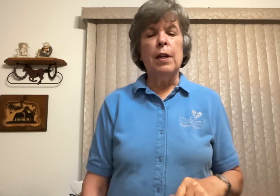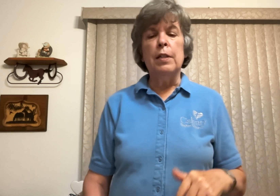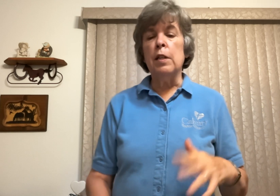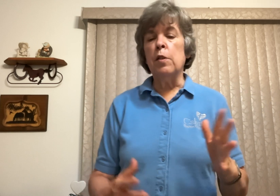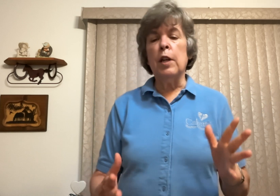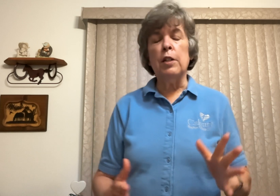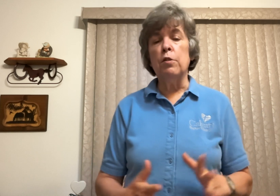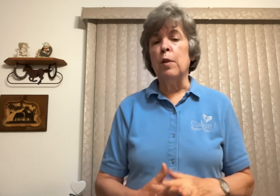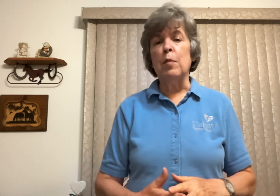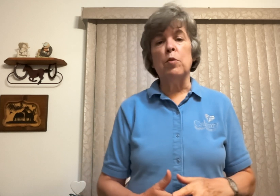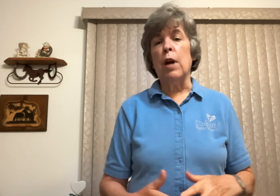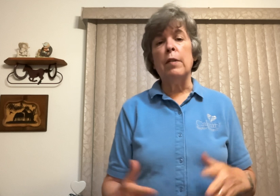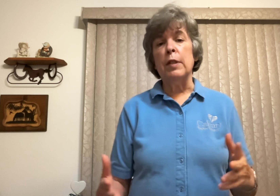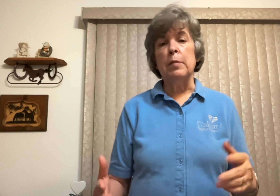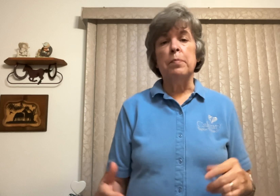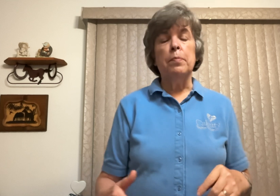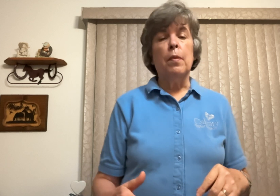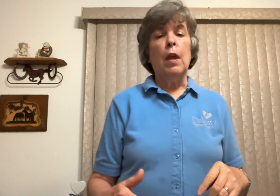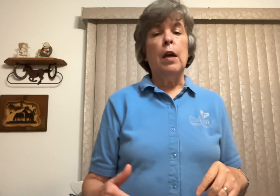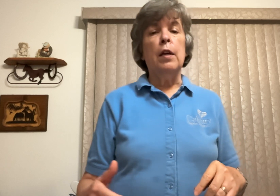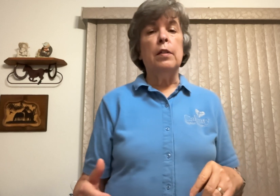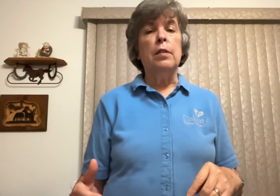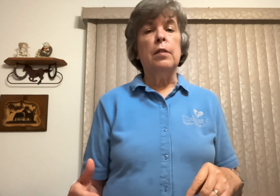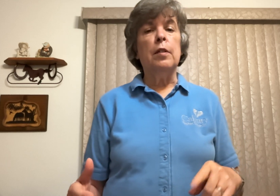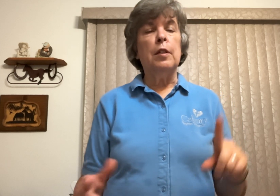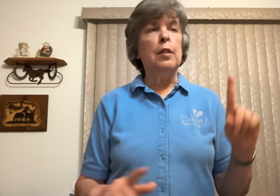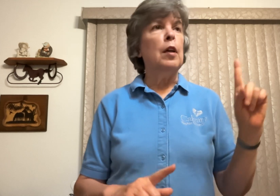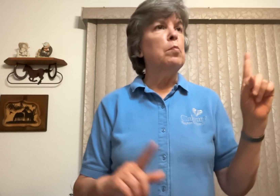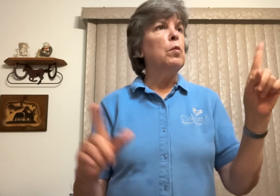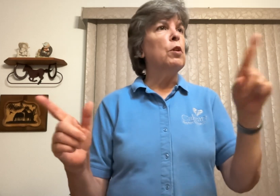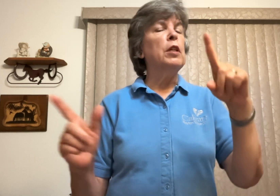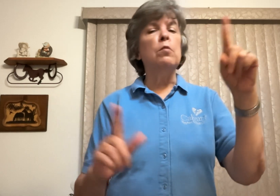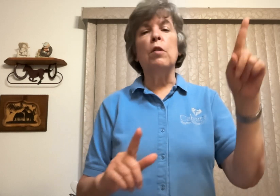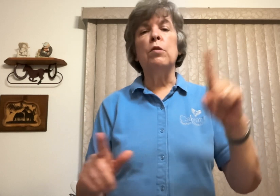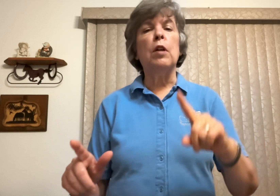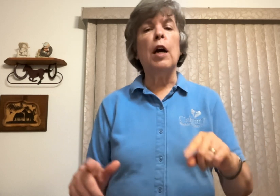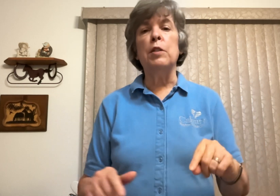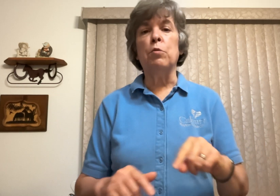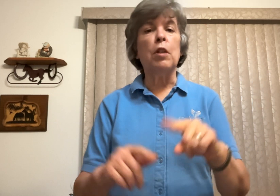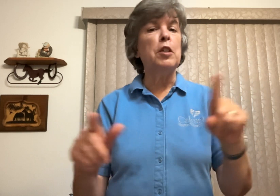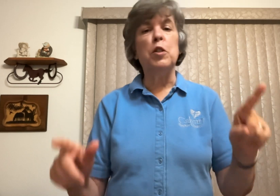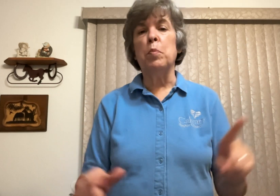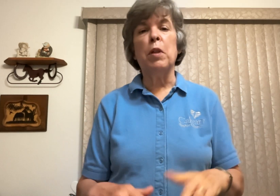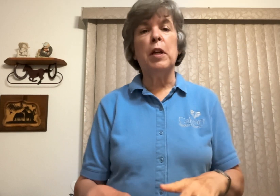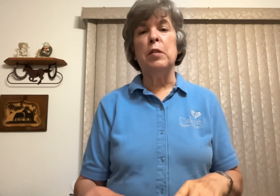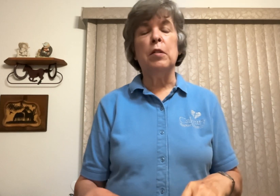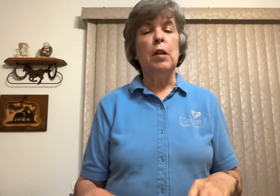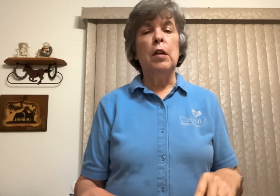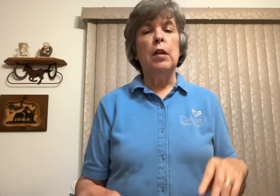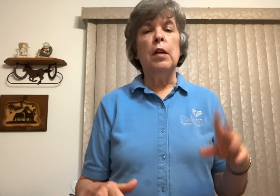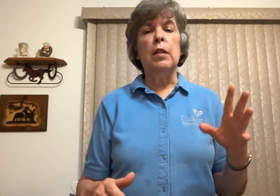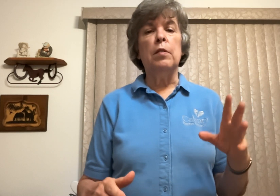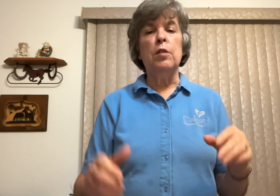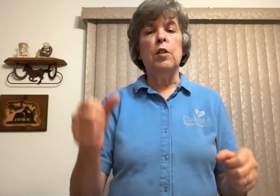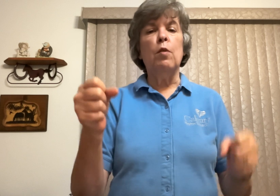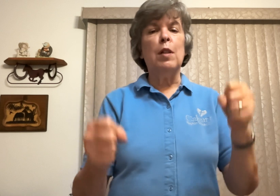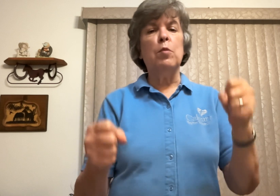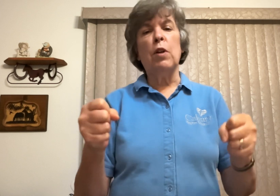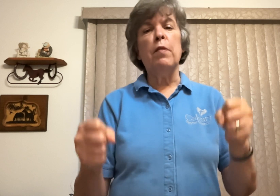Another thing I do when I'm driving and I'm looking at road signs or license plates, and while I'm driving,